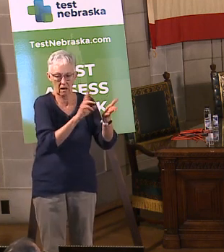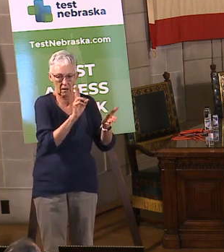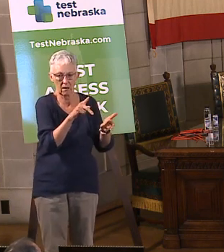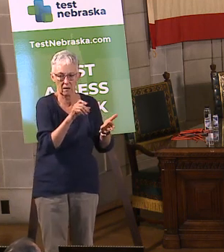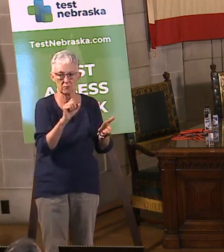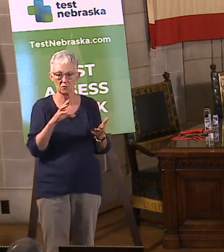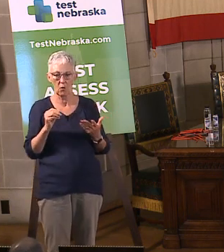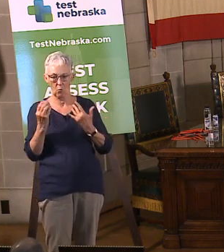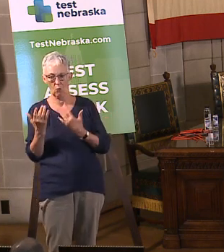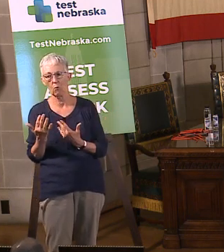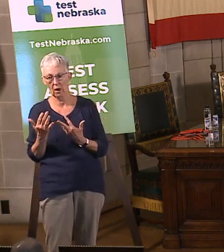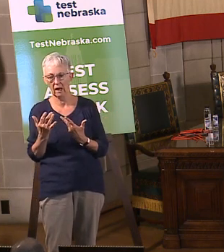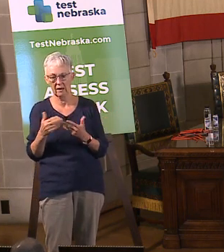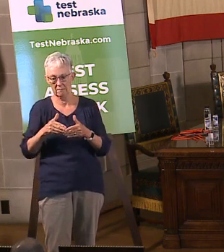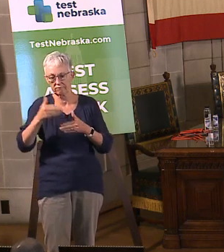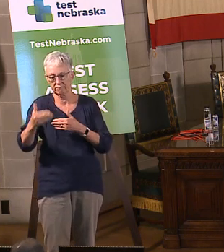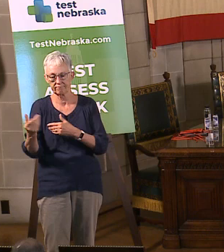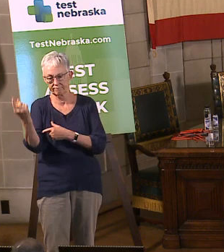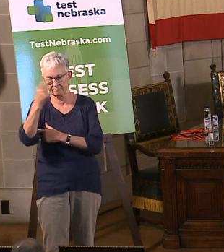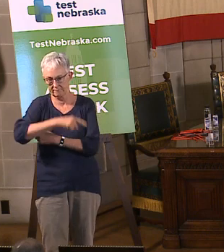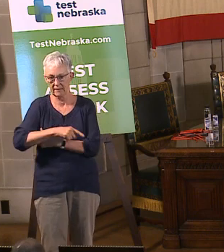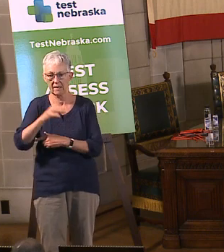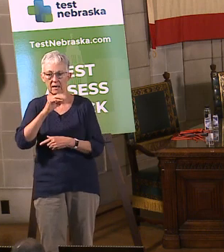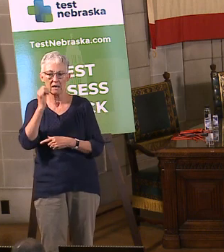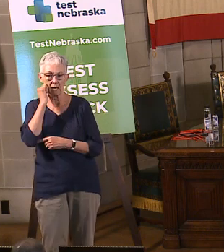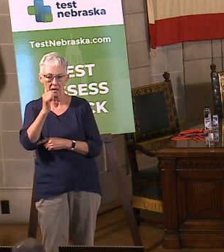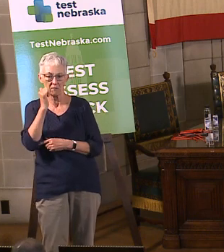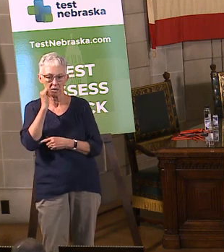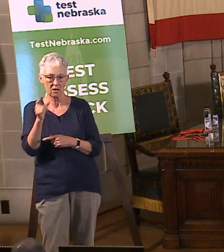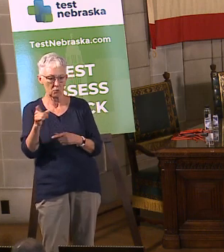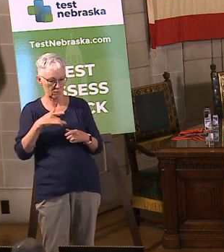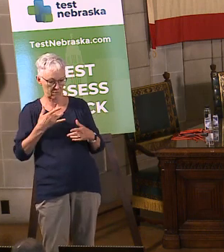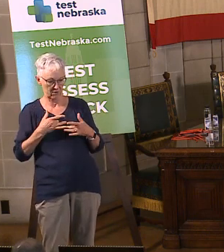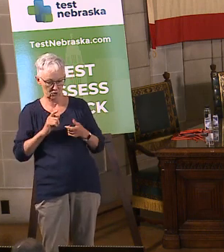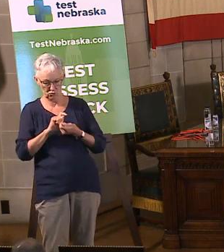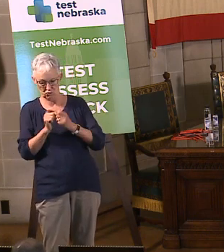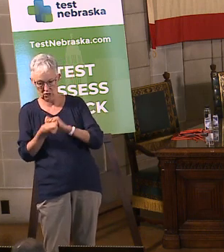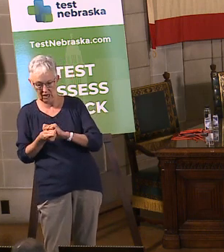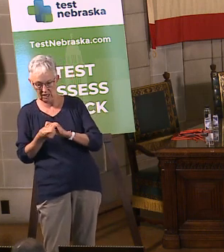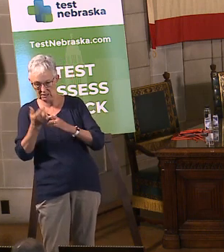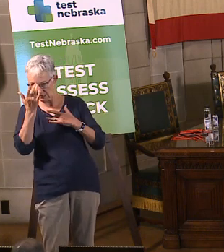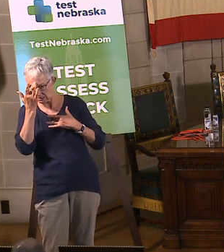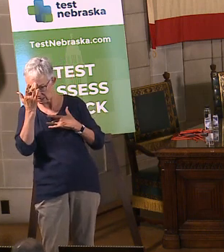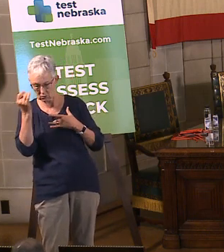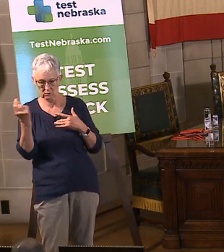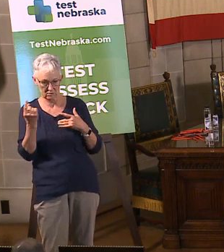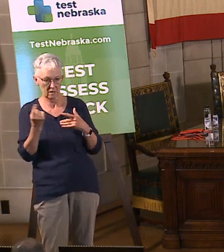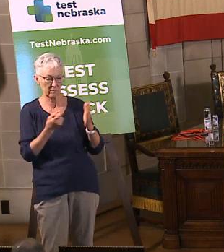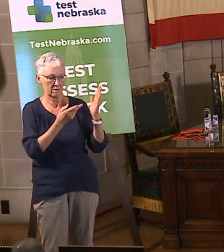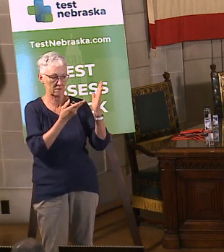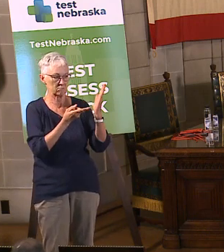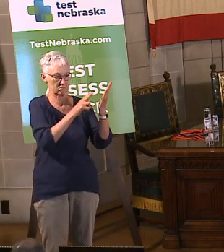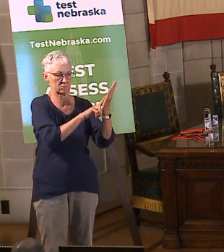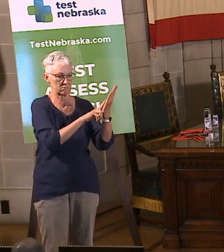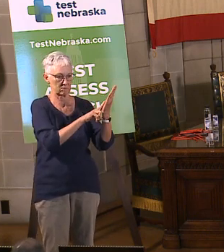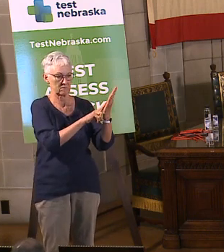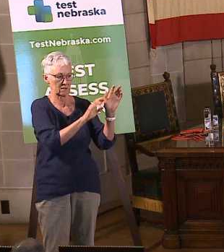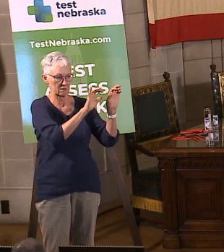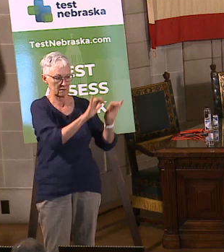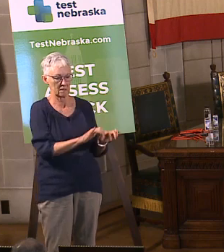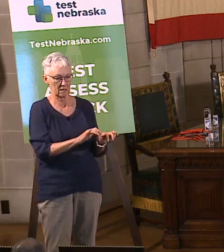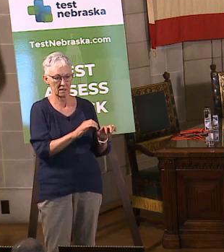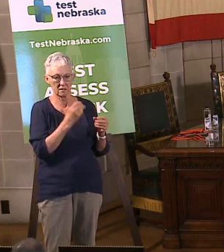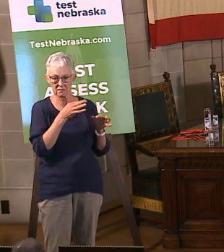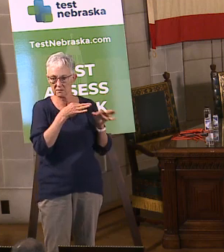change, please update the assessment there as well. It's all keyed back to that email address you put in, so again, please